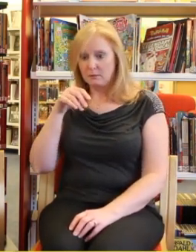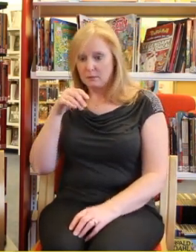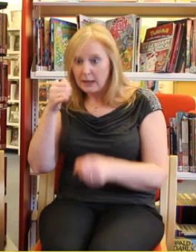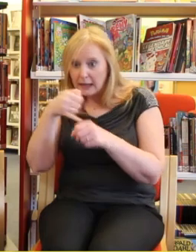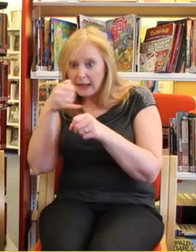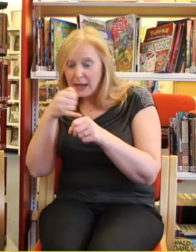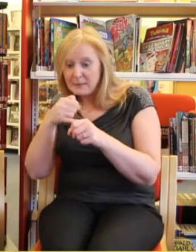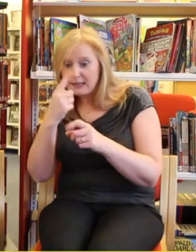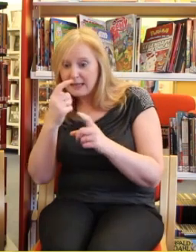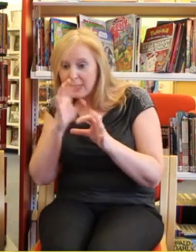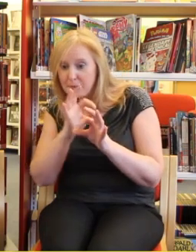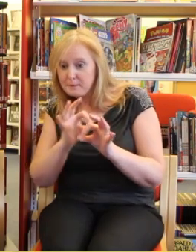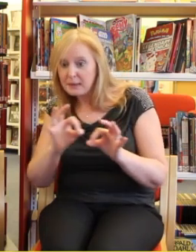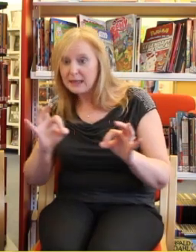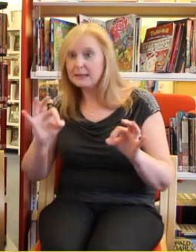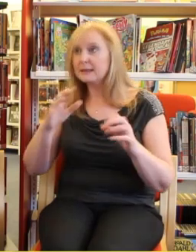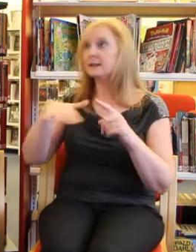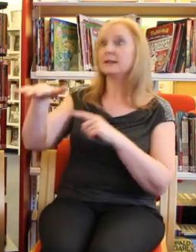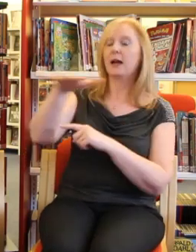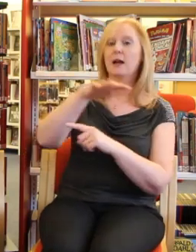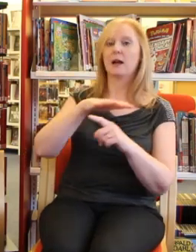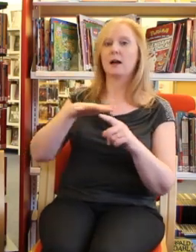really brought peace to this place?